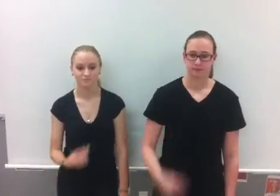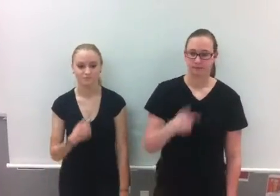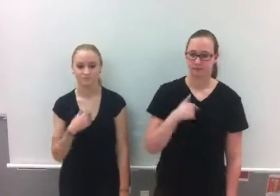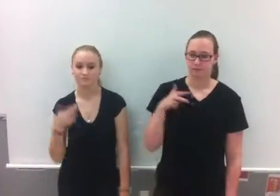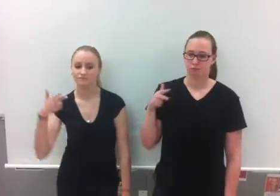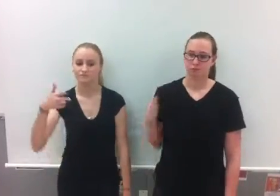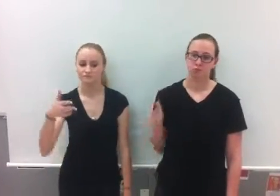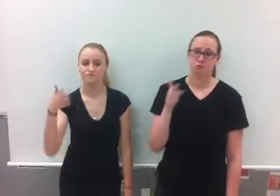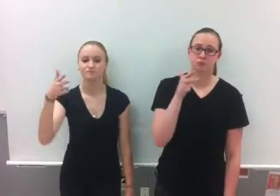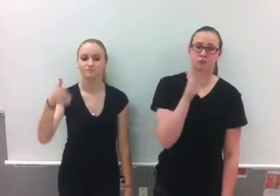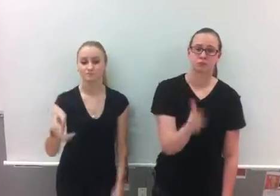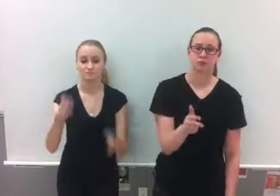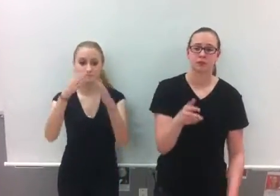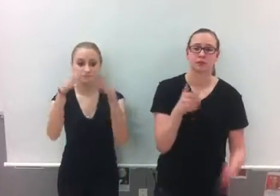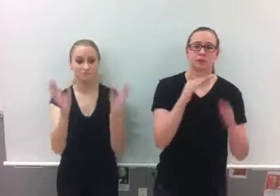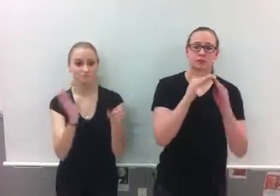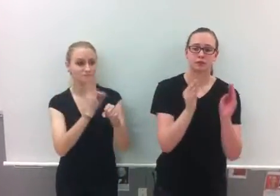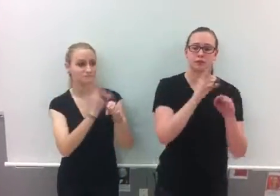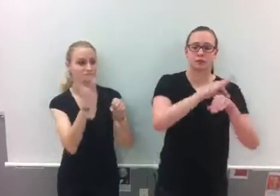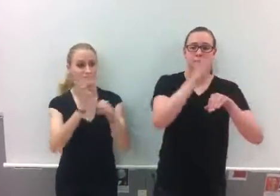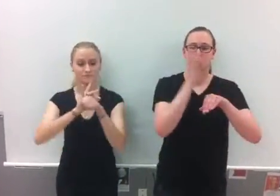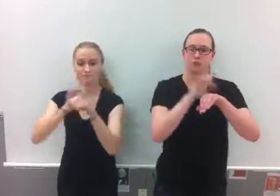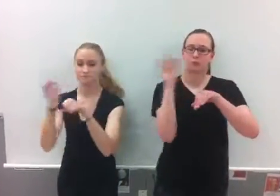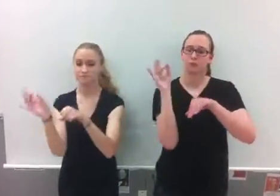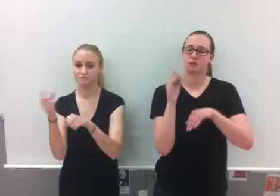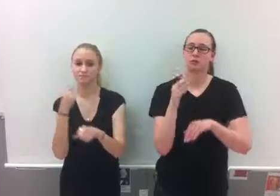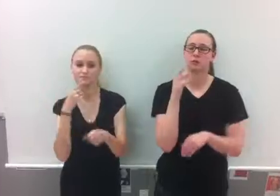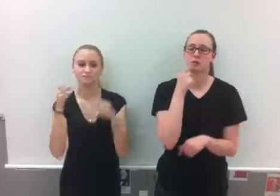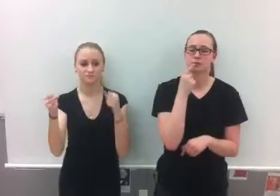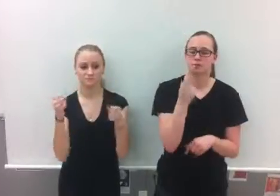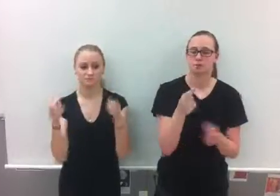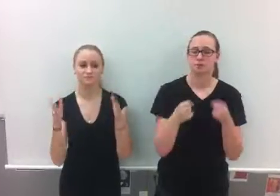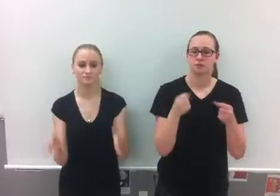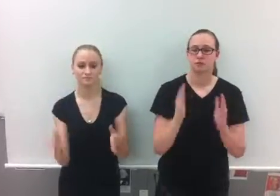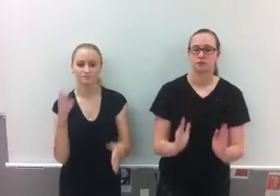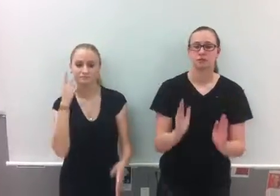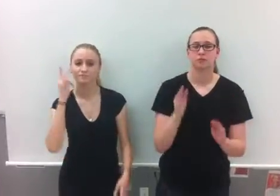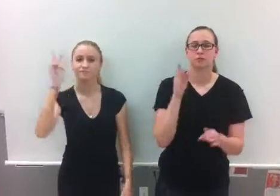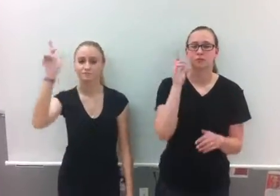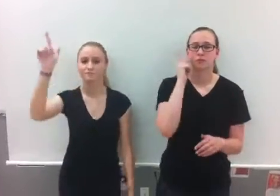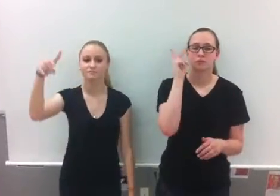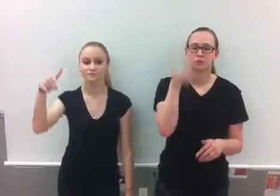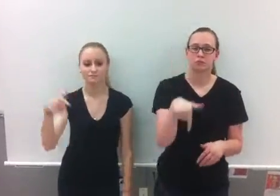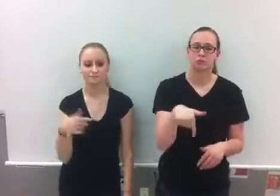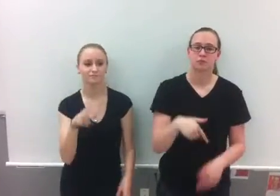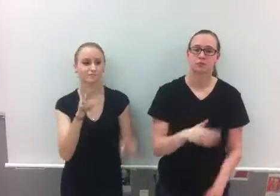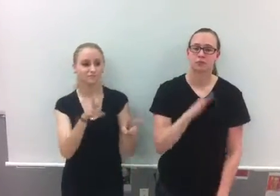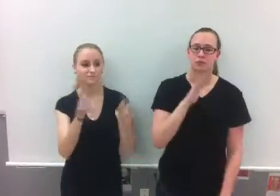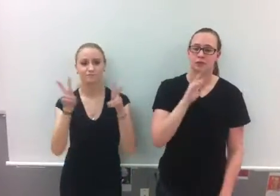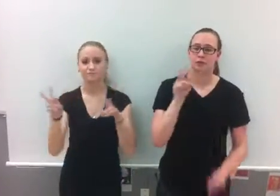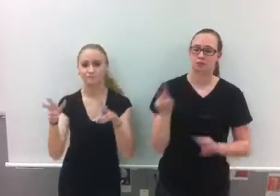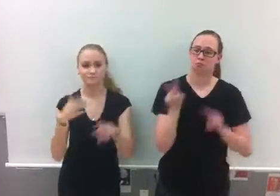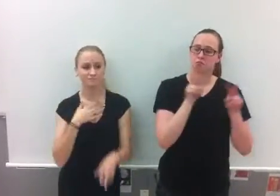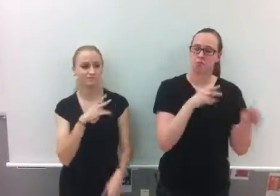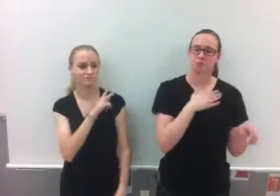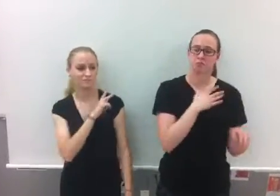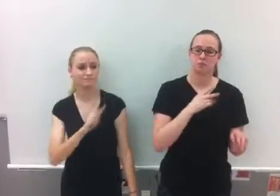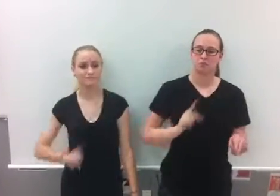I pulled up to the house about seven or eight and I yelled to the cabbie, yo, home's a Bel Air! I looked at my kingdom, I was finally there,